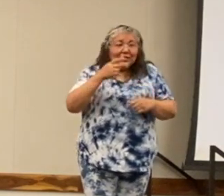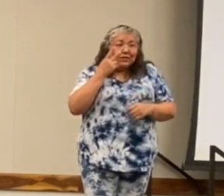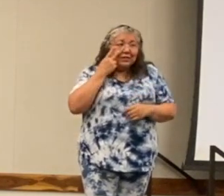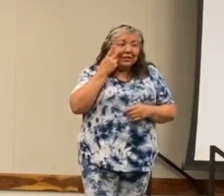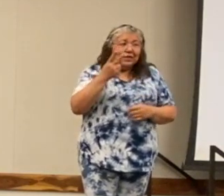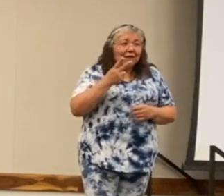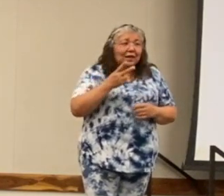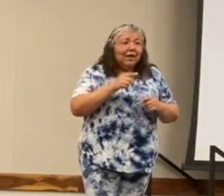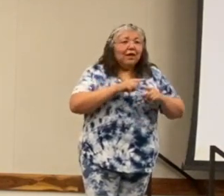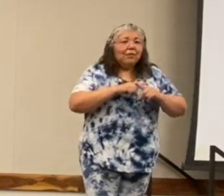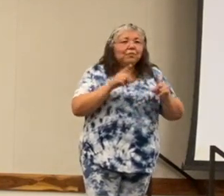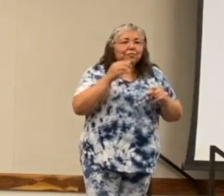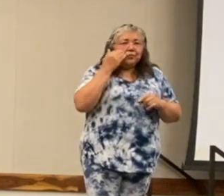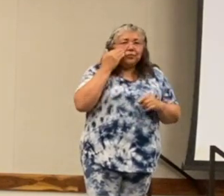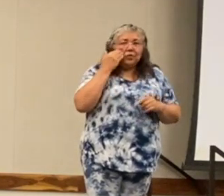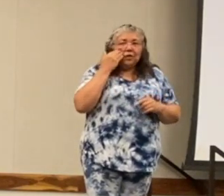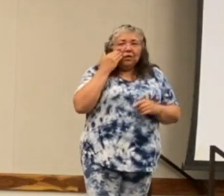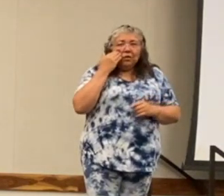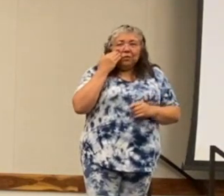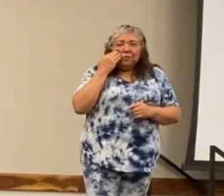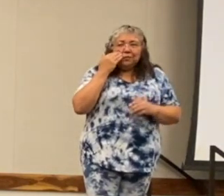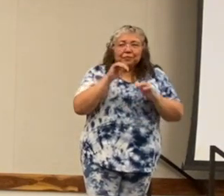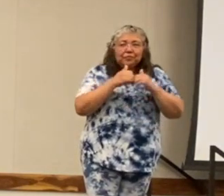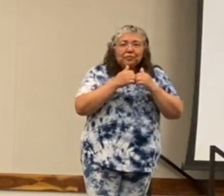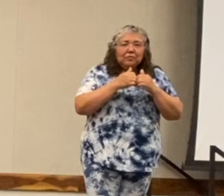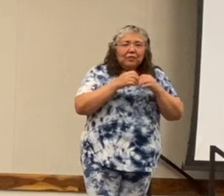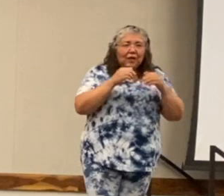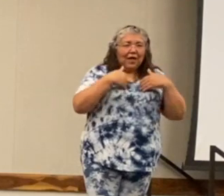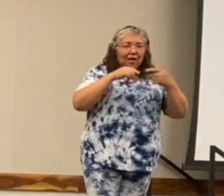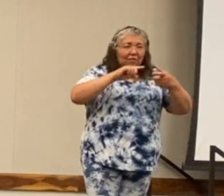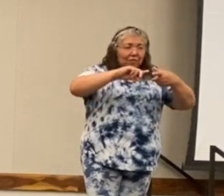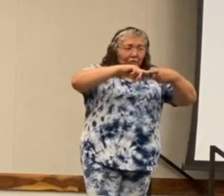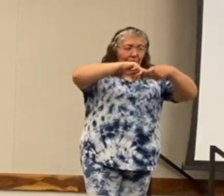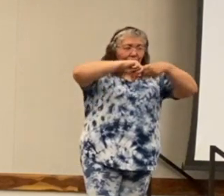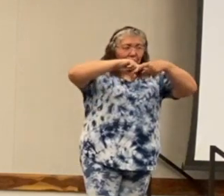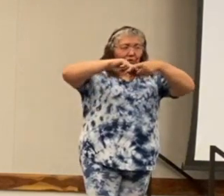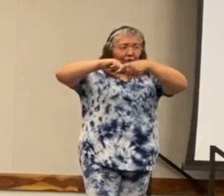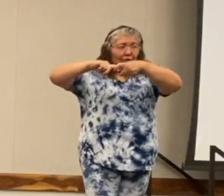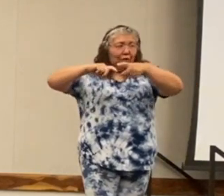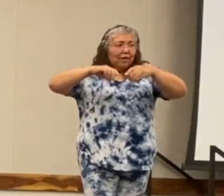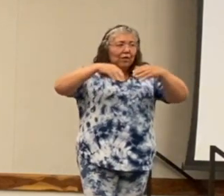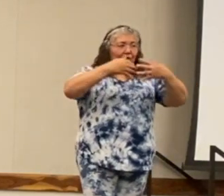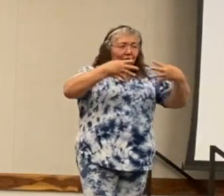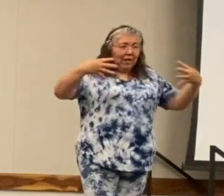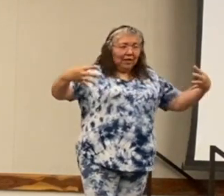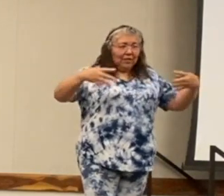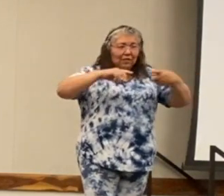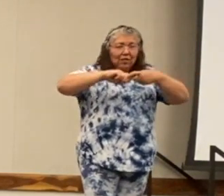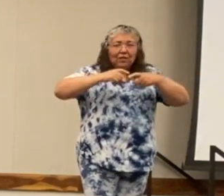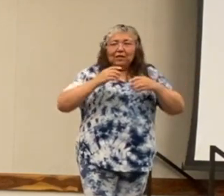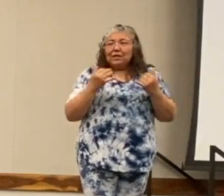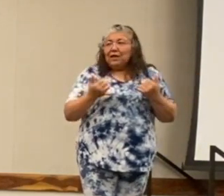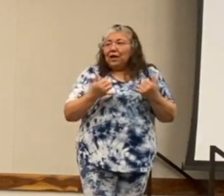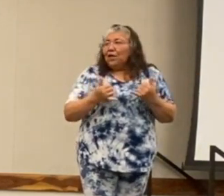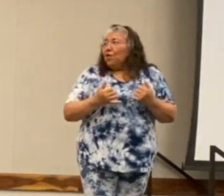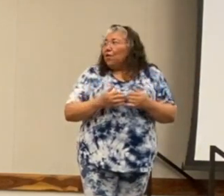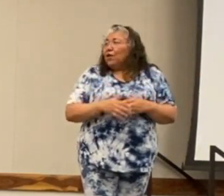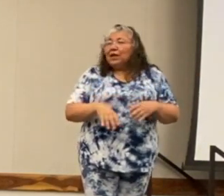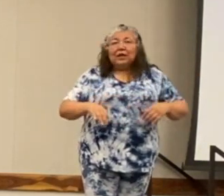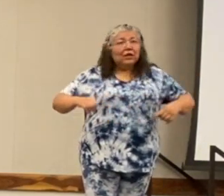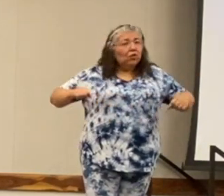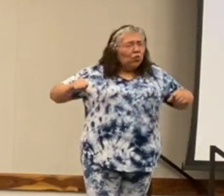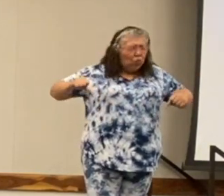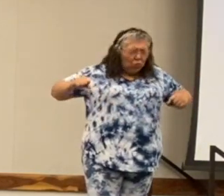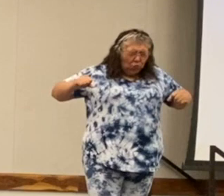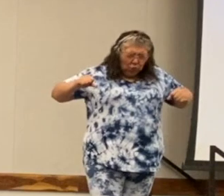right? But, and you know how, like, you have a fence post, and there's barbed wire fence, you know, that goes across, you know what I'm talking about? And so, it is cold,